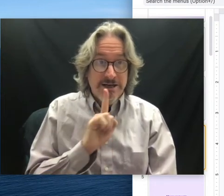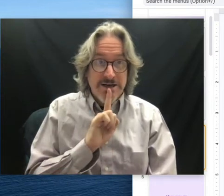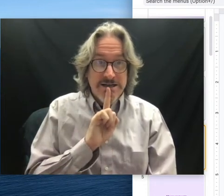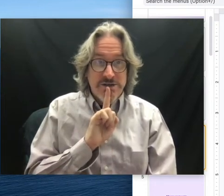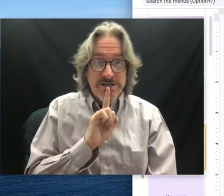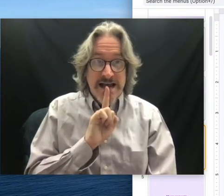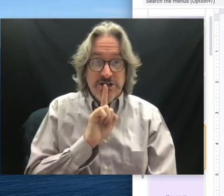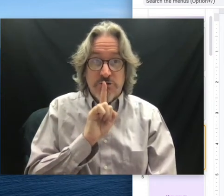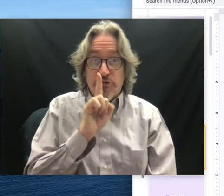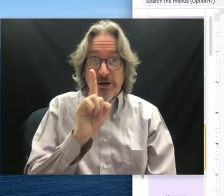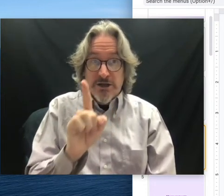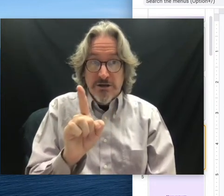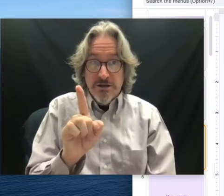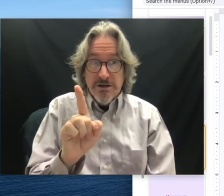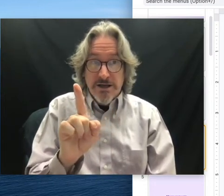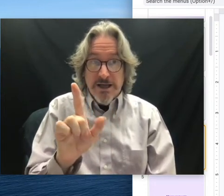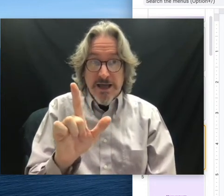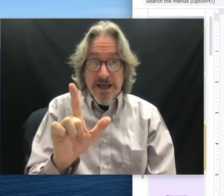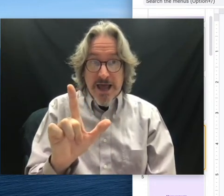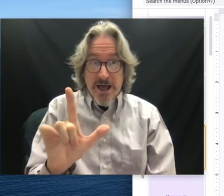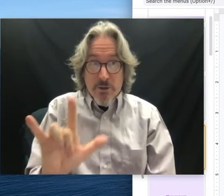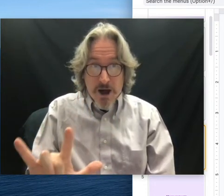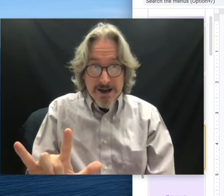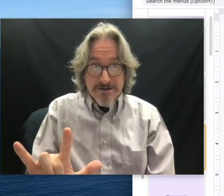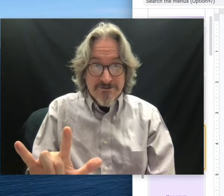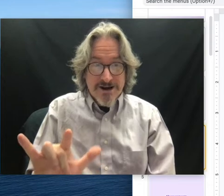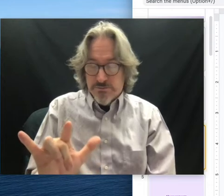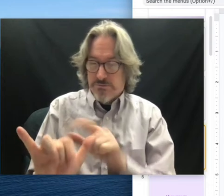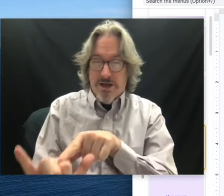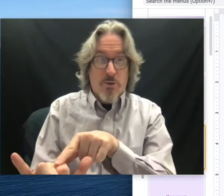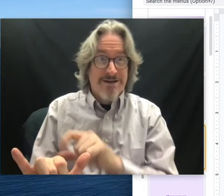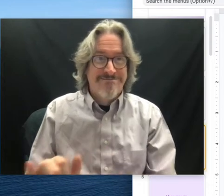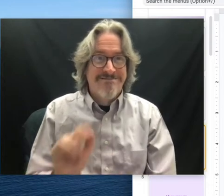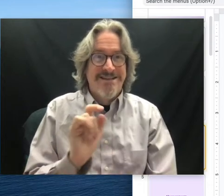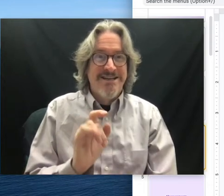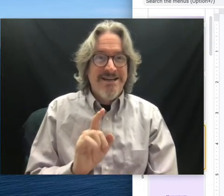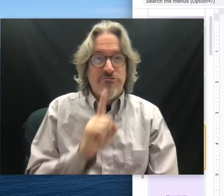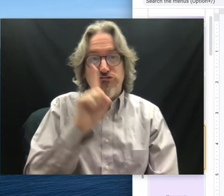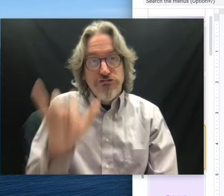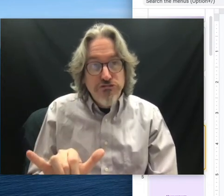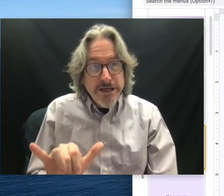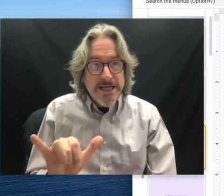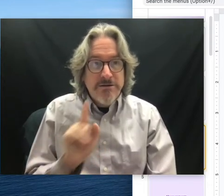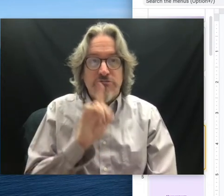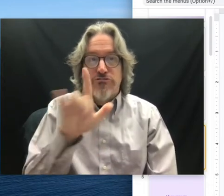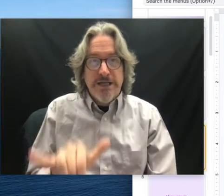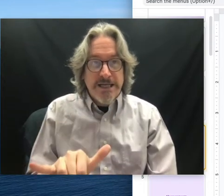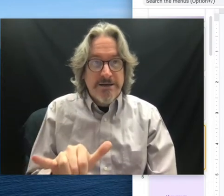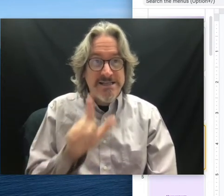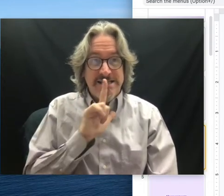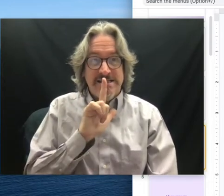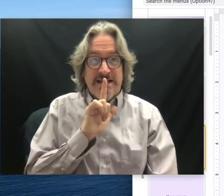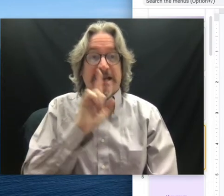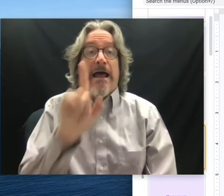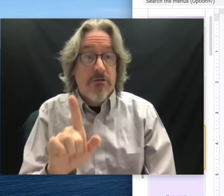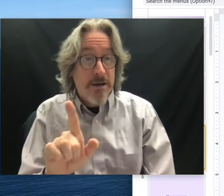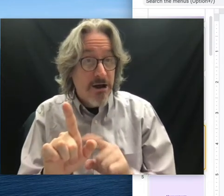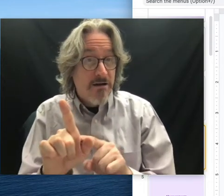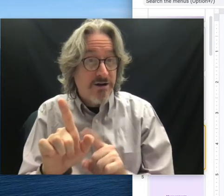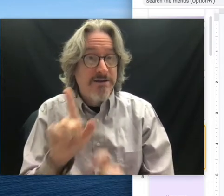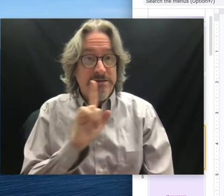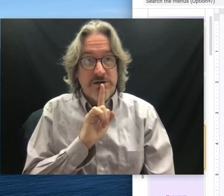really. So it's actually real, L-Y, right? L-Y. Really, because this is like an